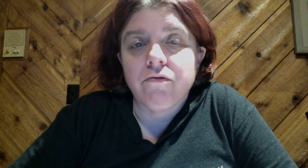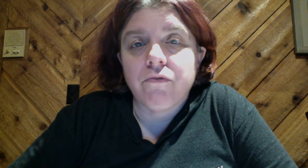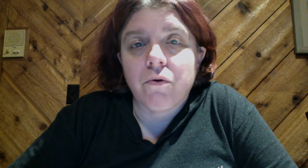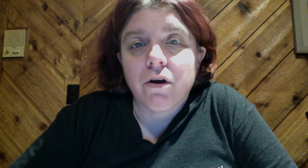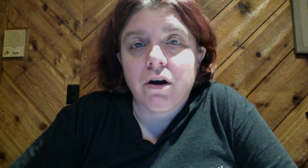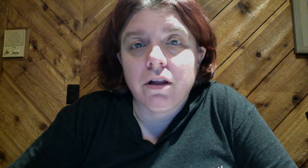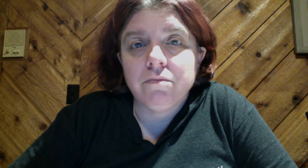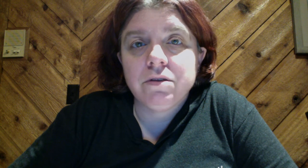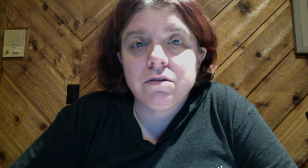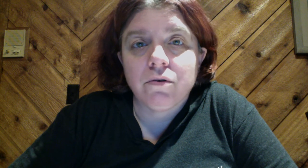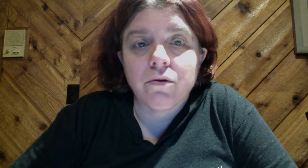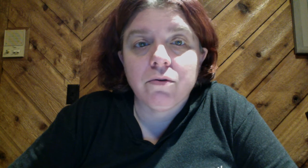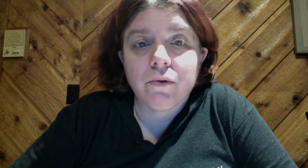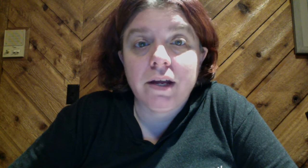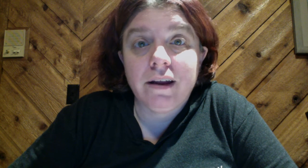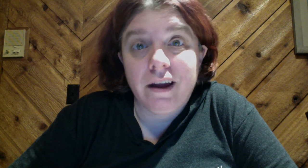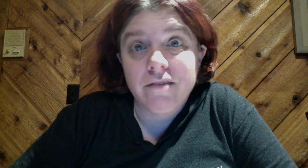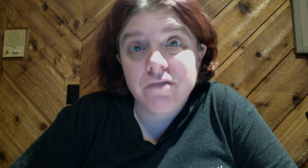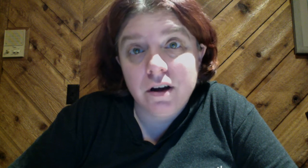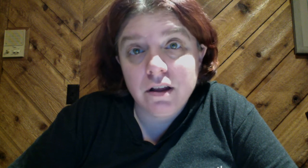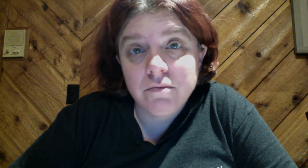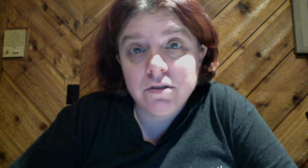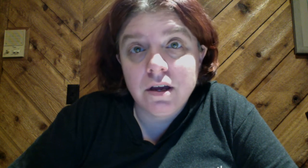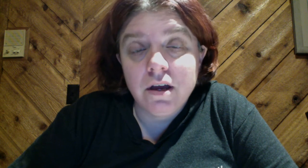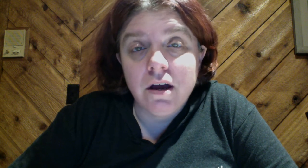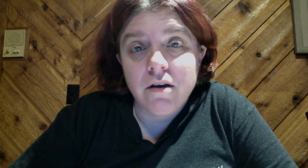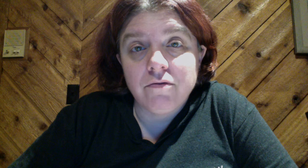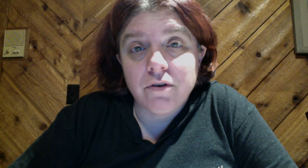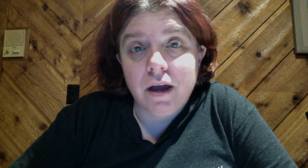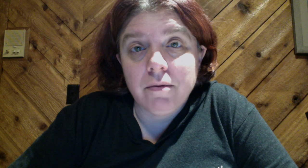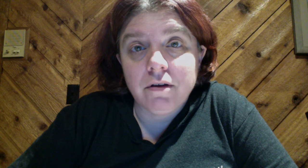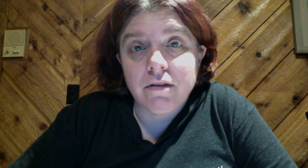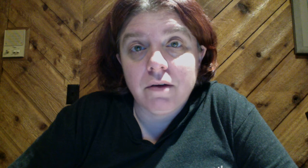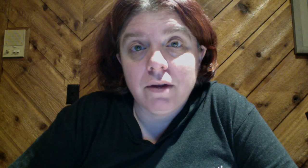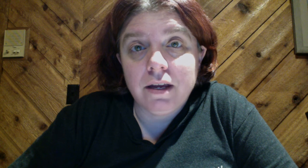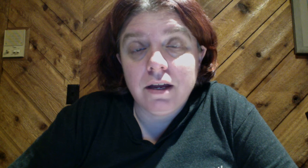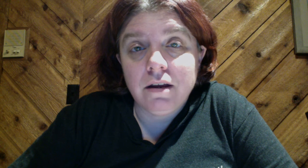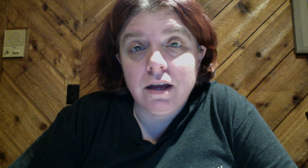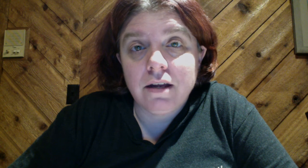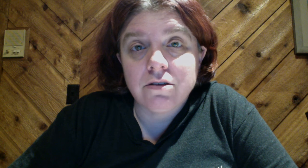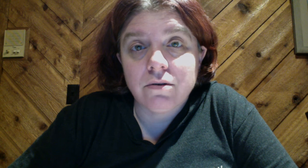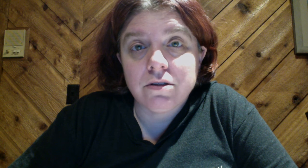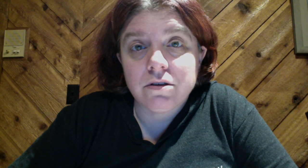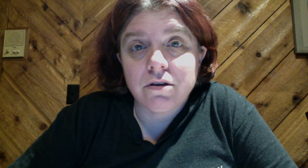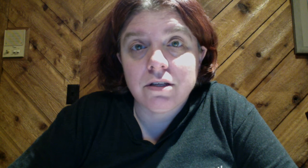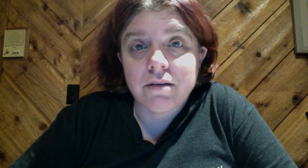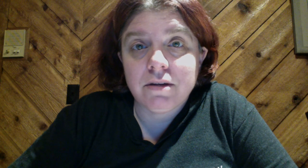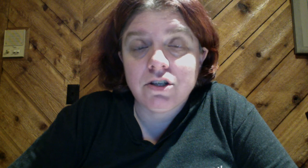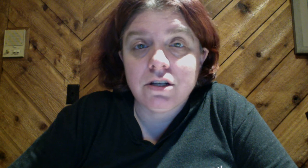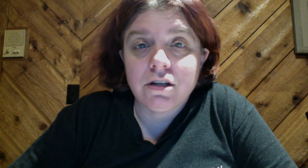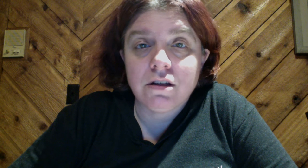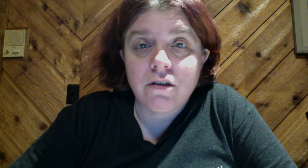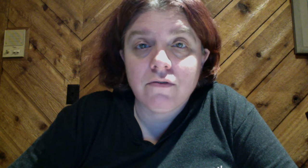4 columns or 3.5 columns of vocabulary that we need, and it's always good, as I mentioned in the other